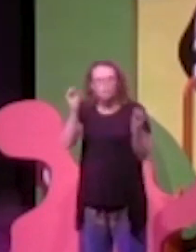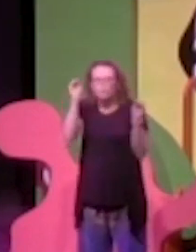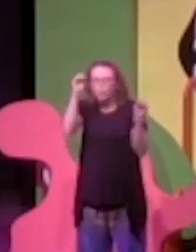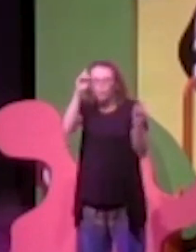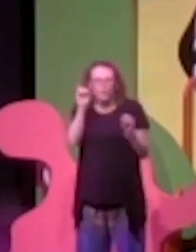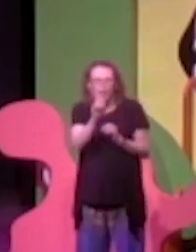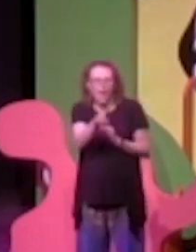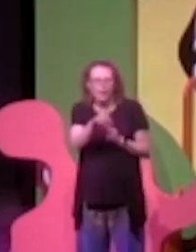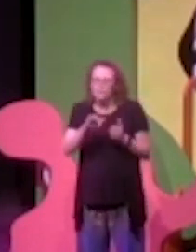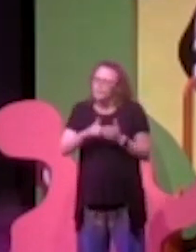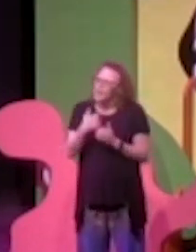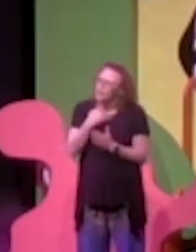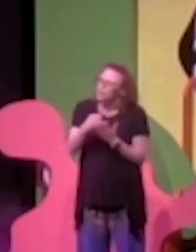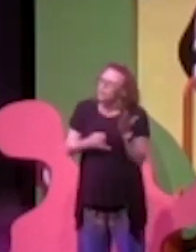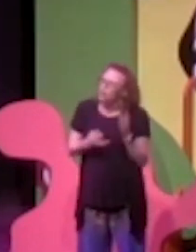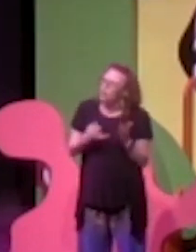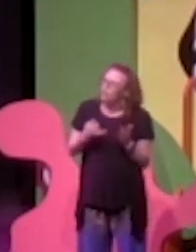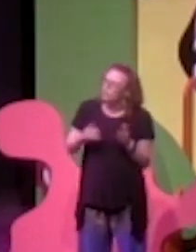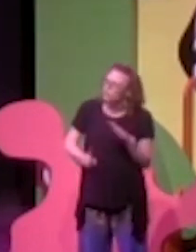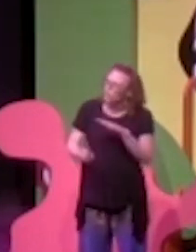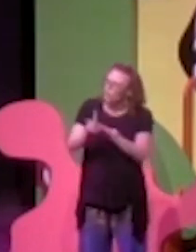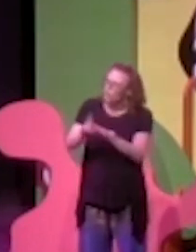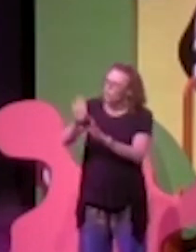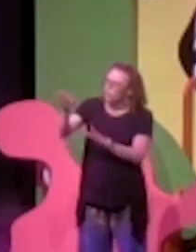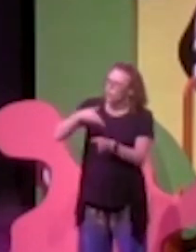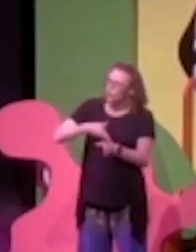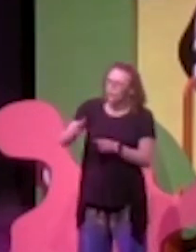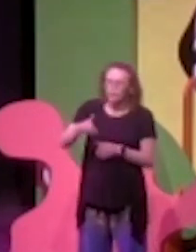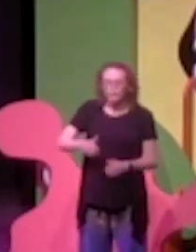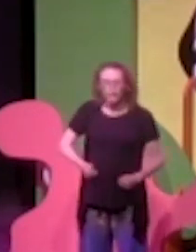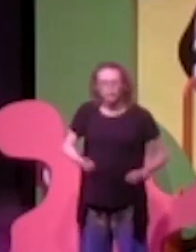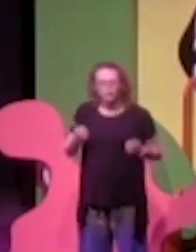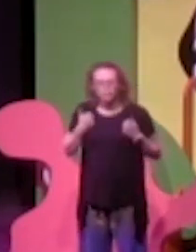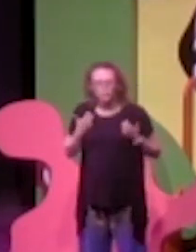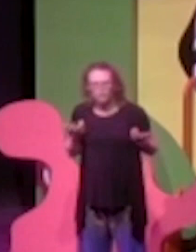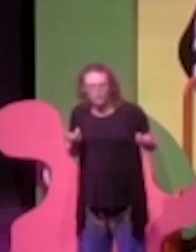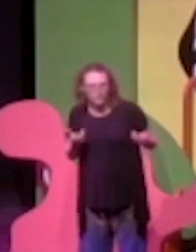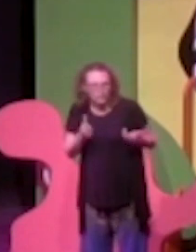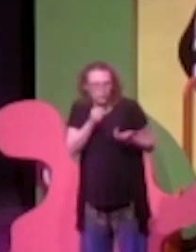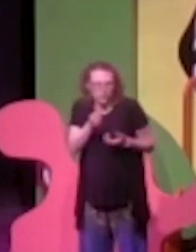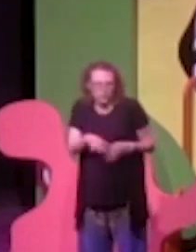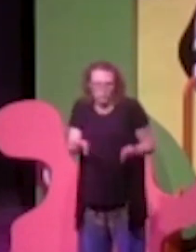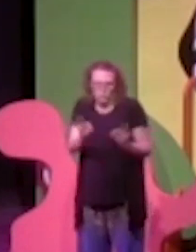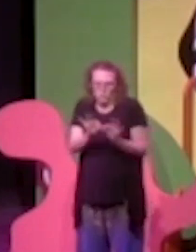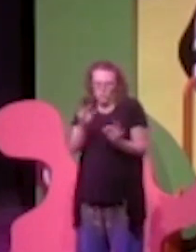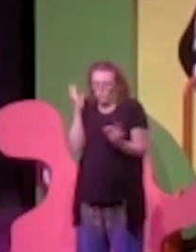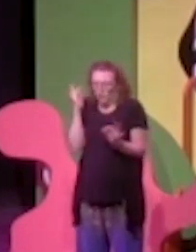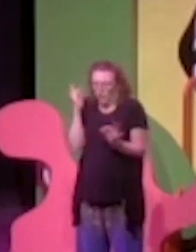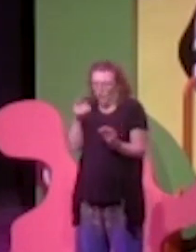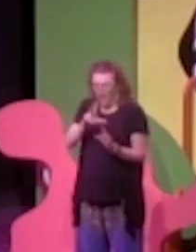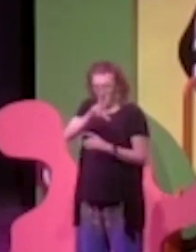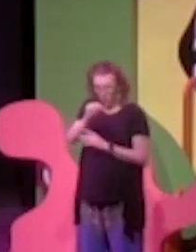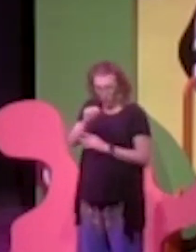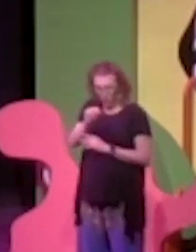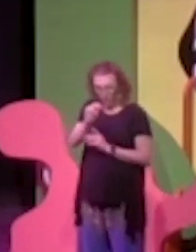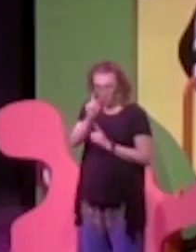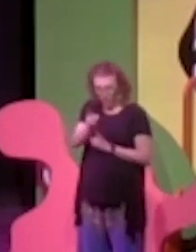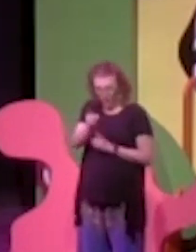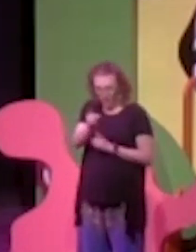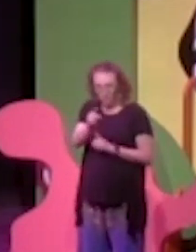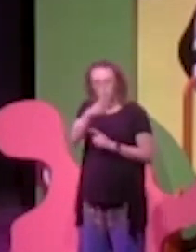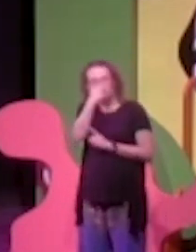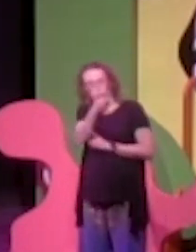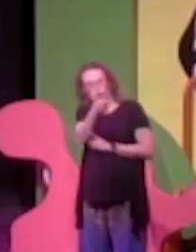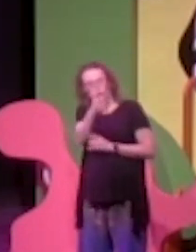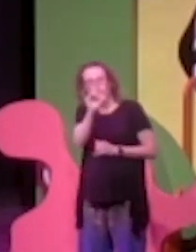life, or what role did arts education play? But it didn't matter, because in that 30-minute special, somehow or other, every single one of them at some point talked about, you know, I